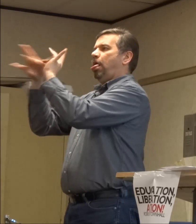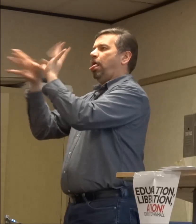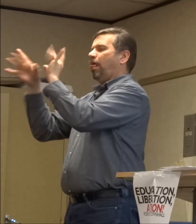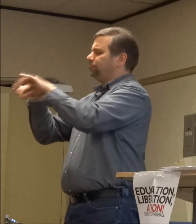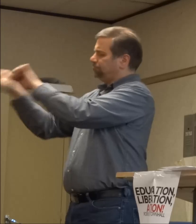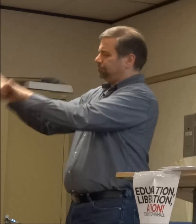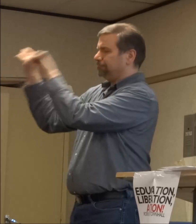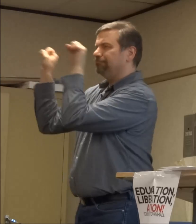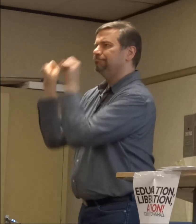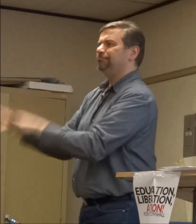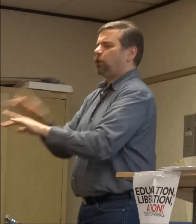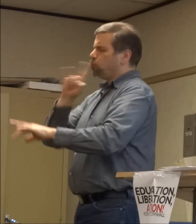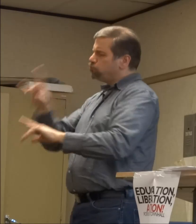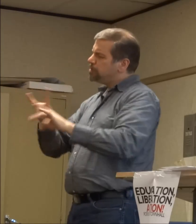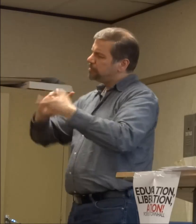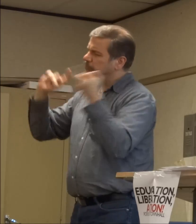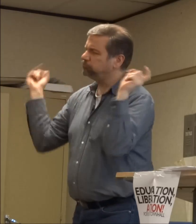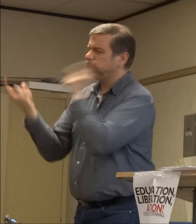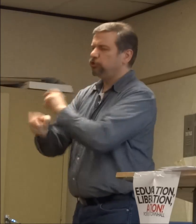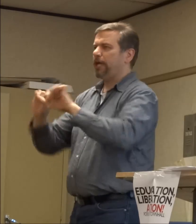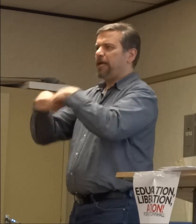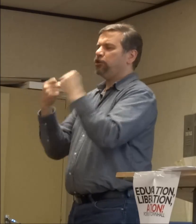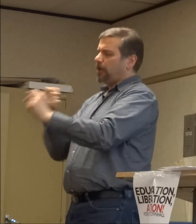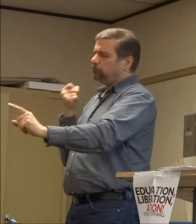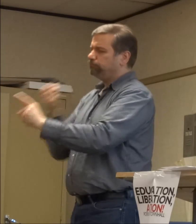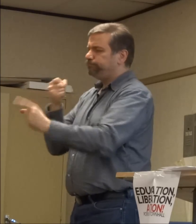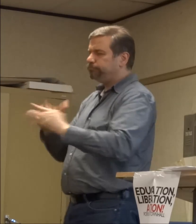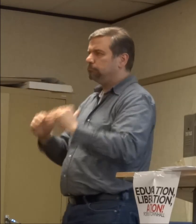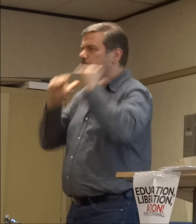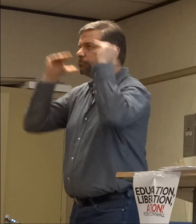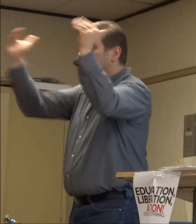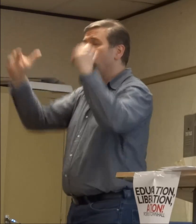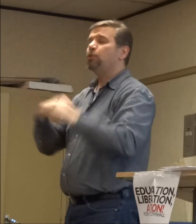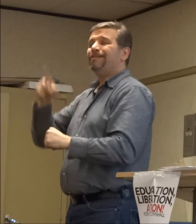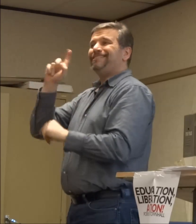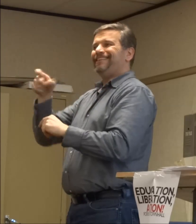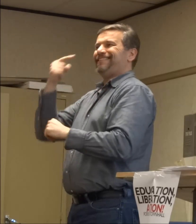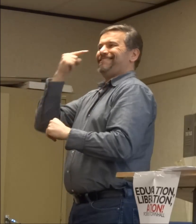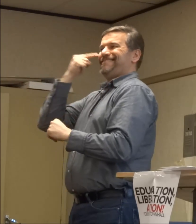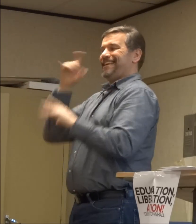diversity to one of real social justice practices. We need to rethink our